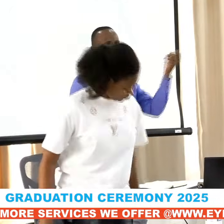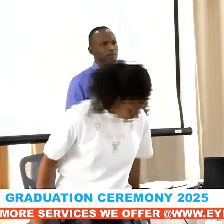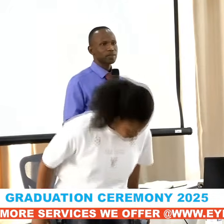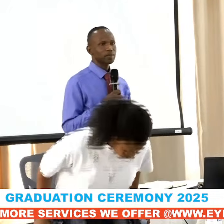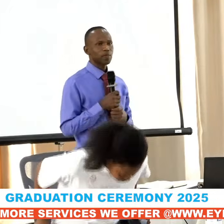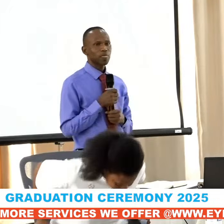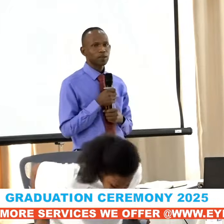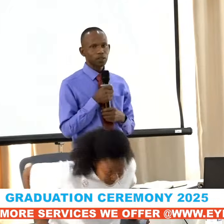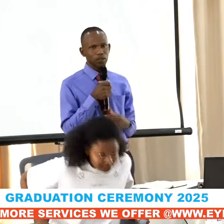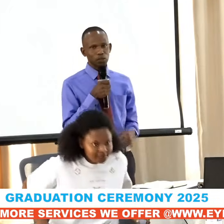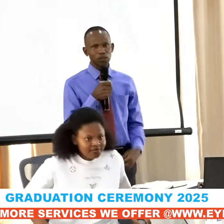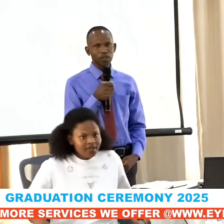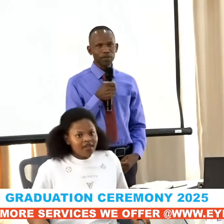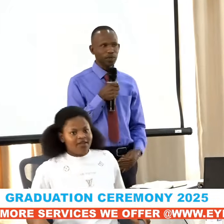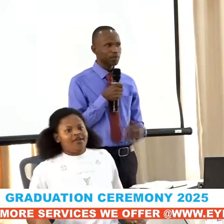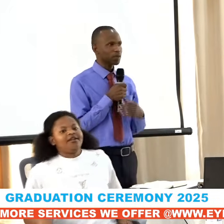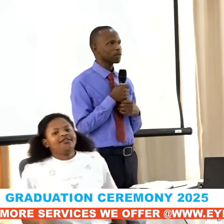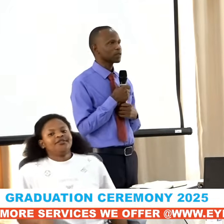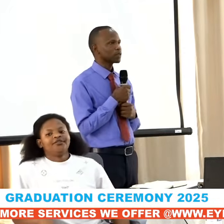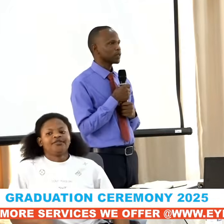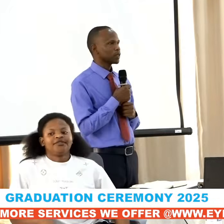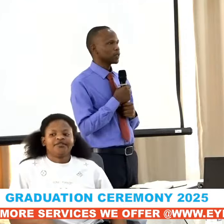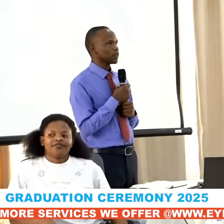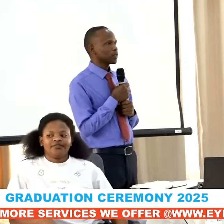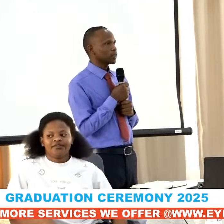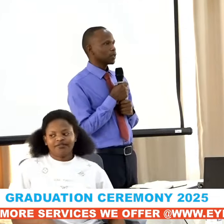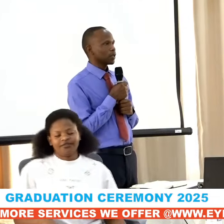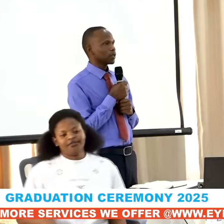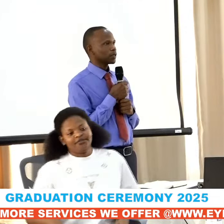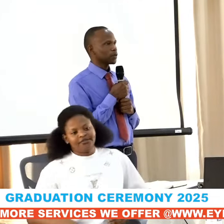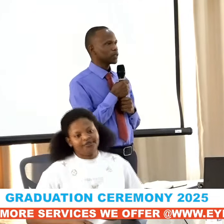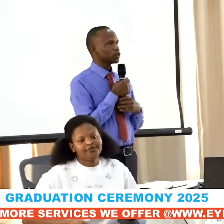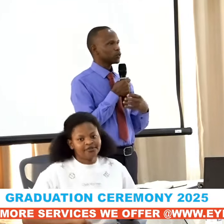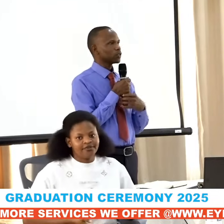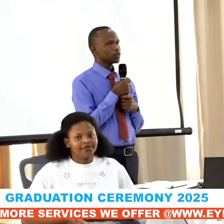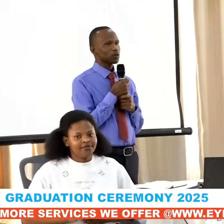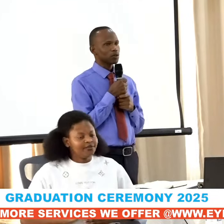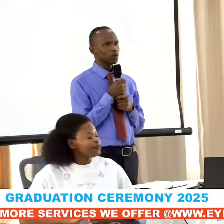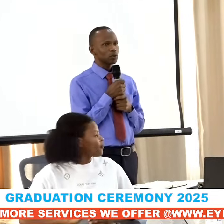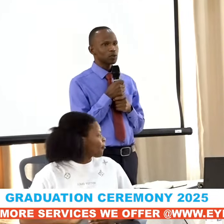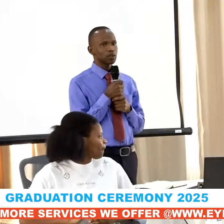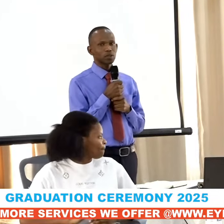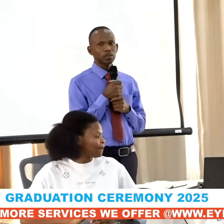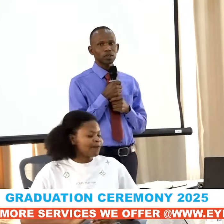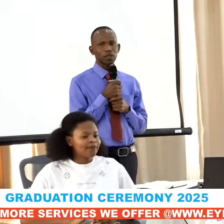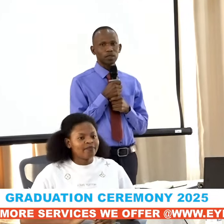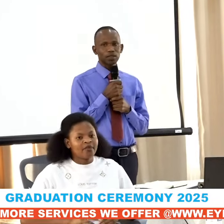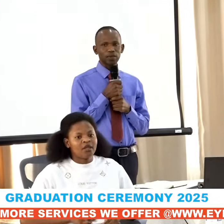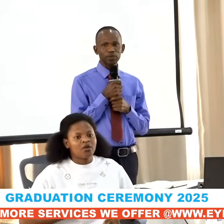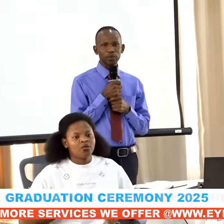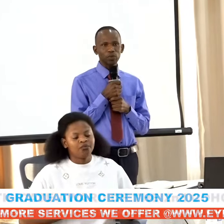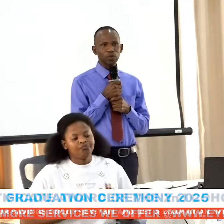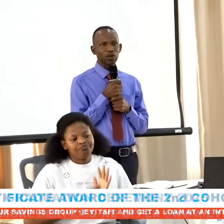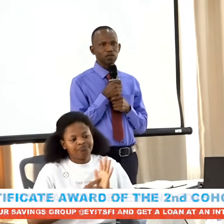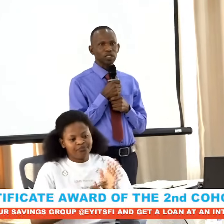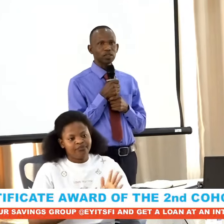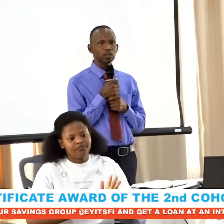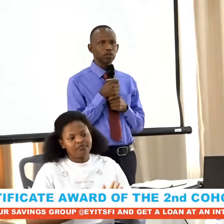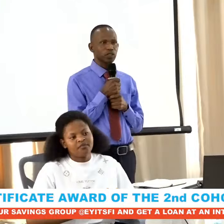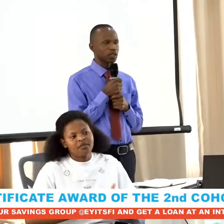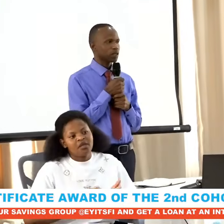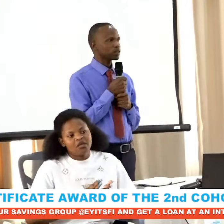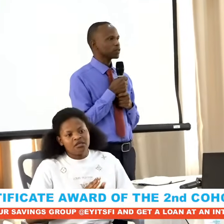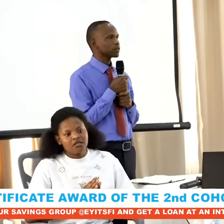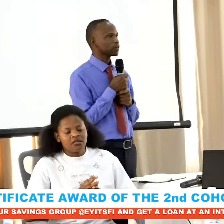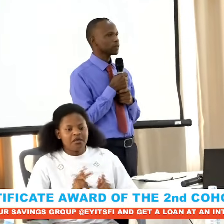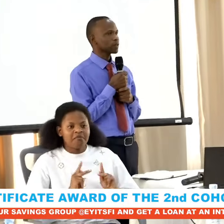Professor Nixon Kamkama. I want to introduce some people who have just